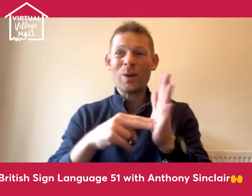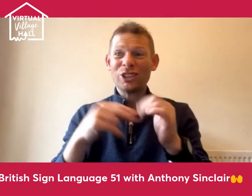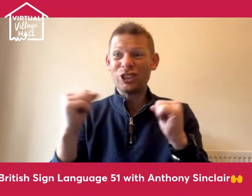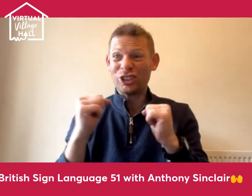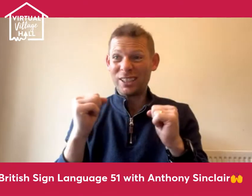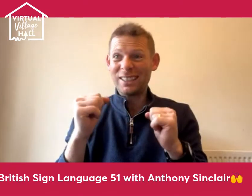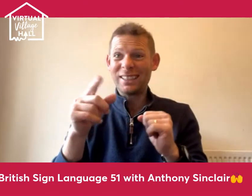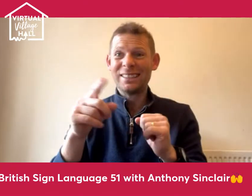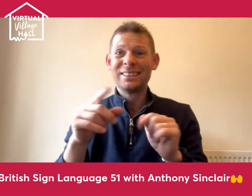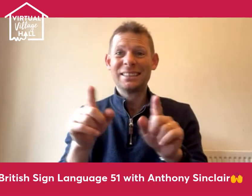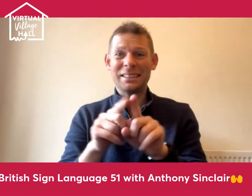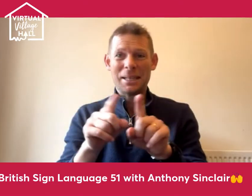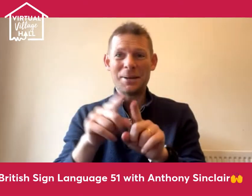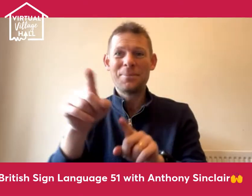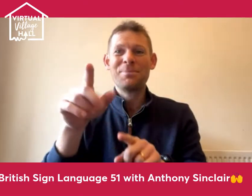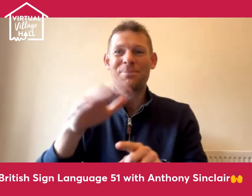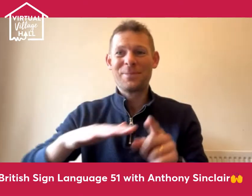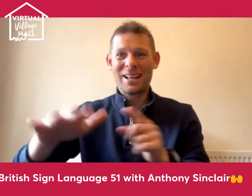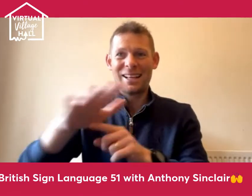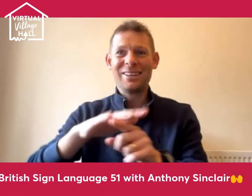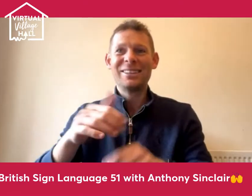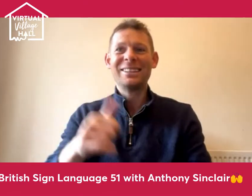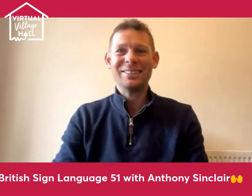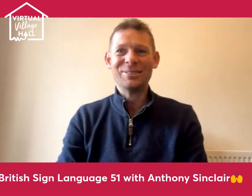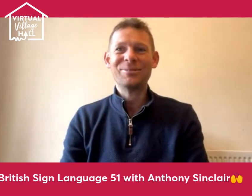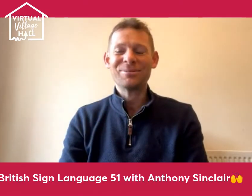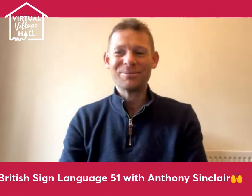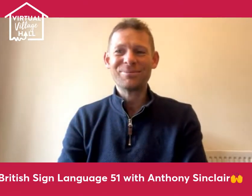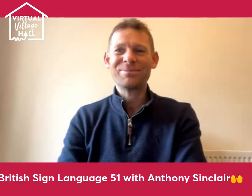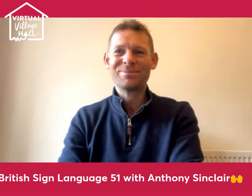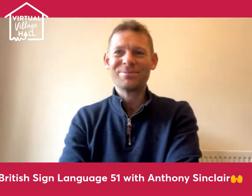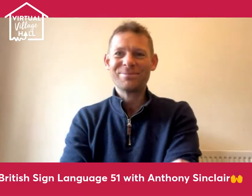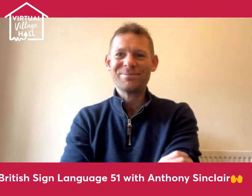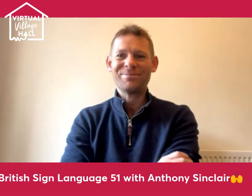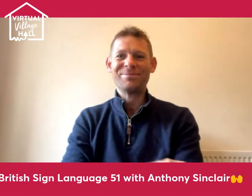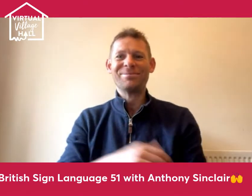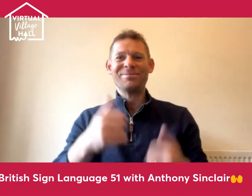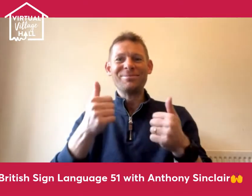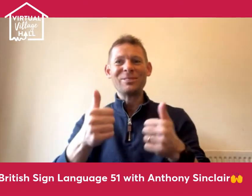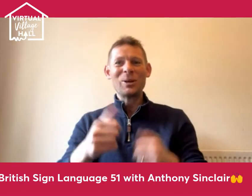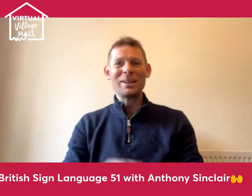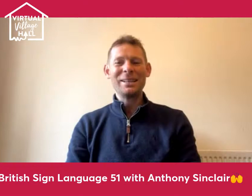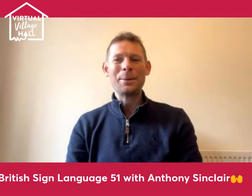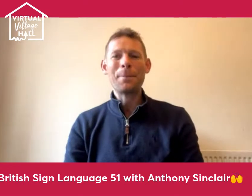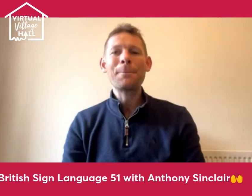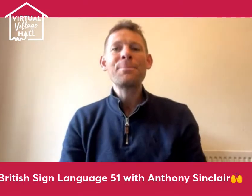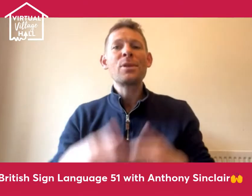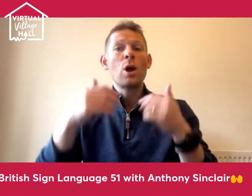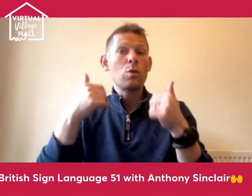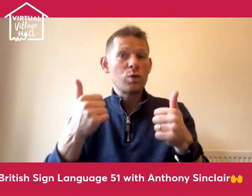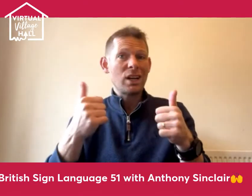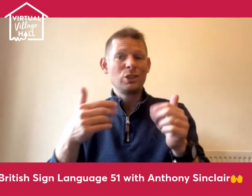And Joan, yep, chilly where you are as well. I think that's the same for everyone, isn't it?